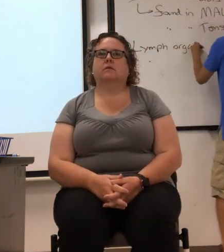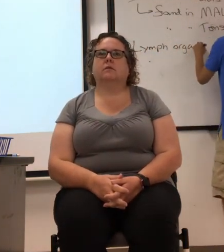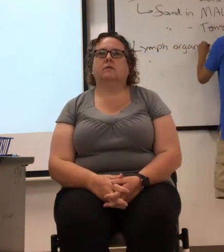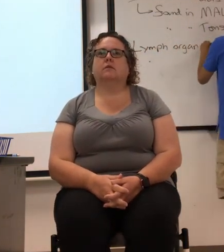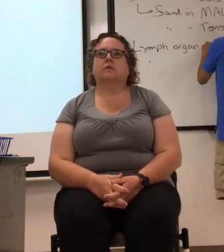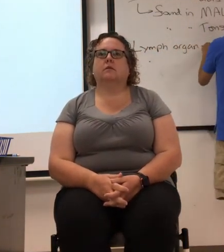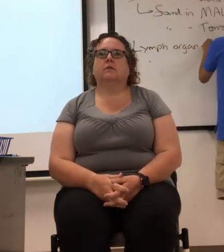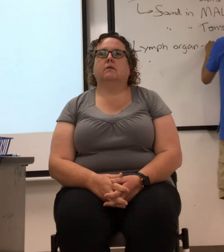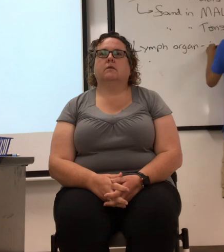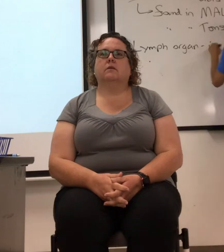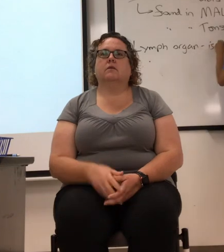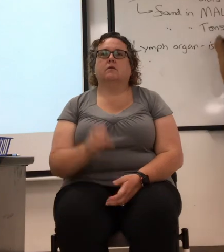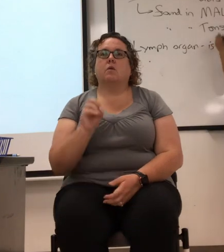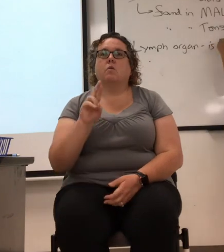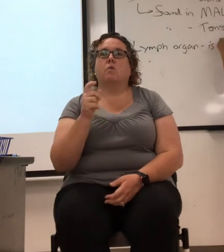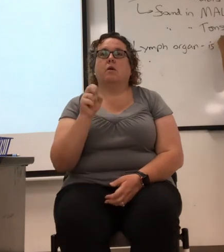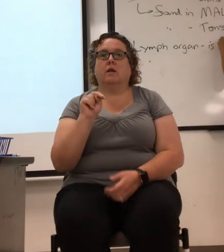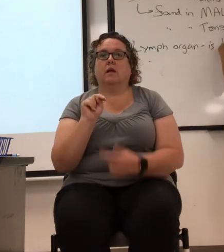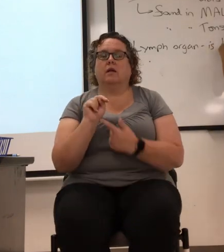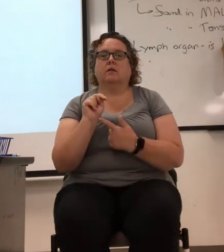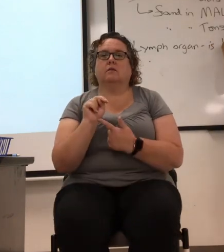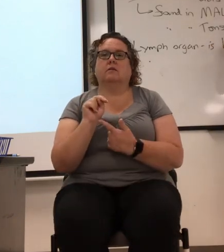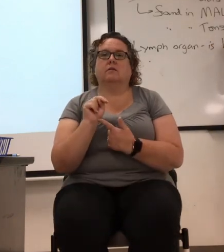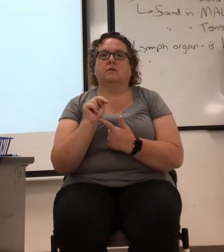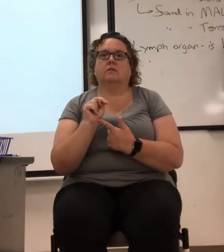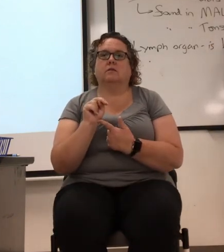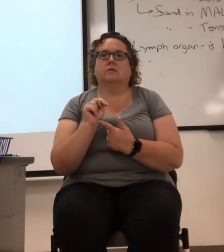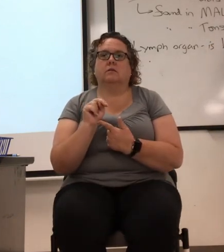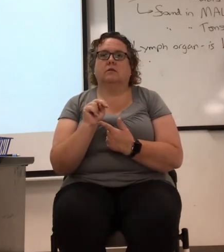Lymph organ is basically